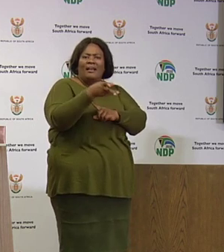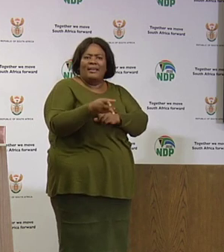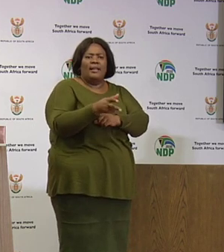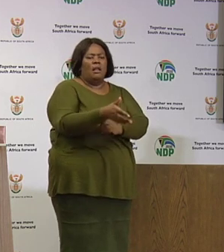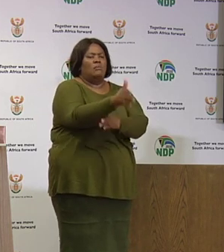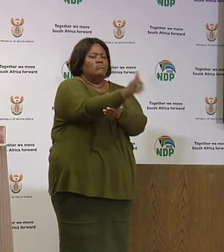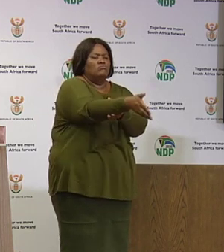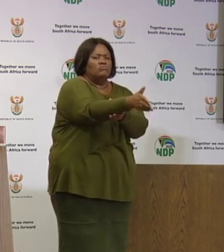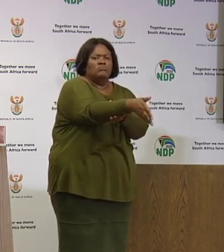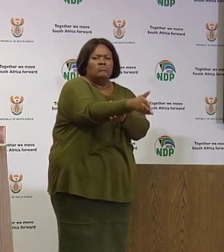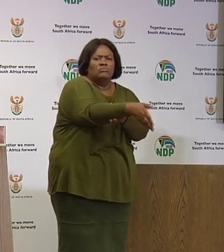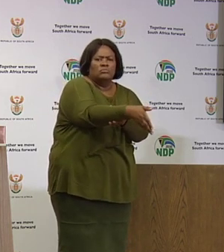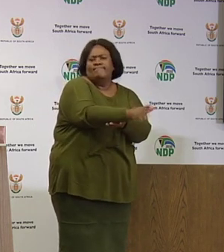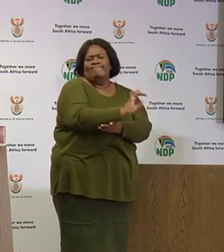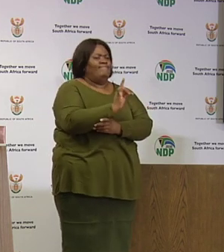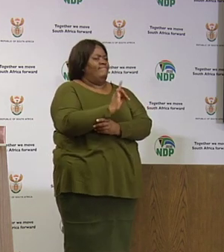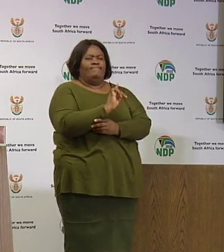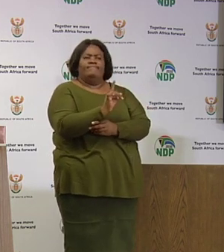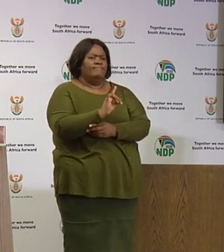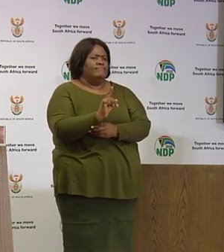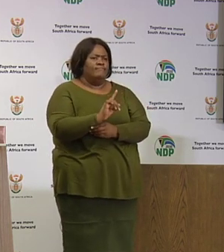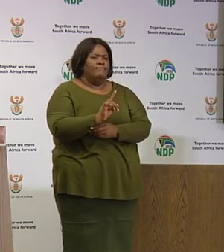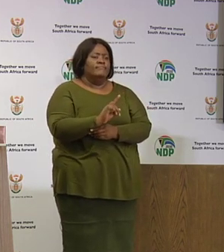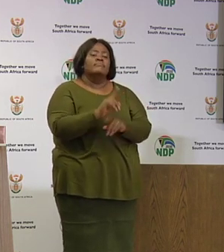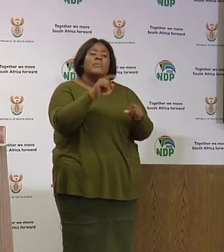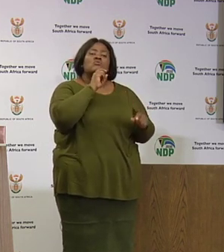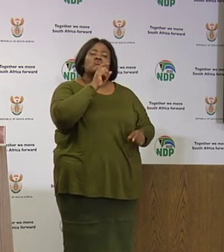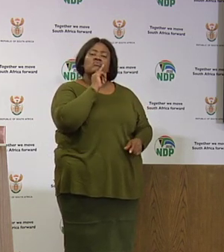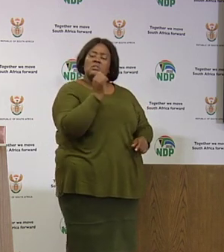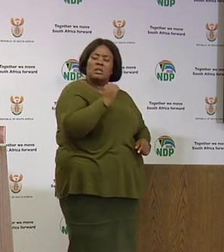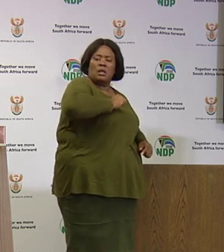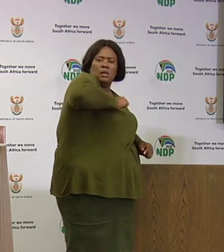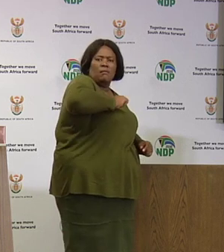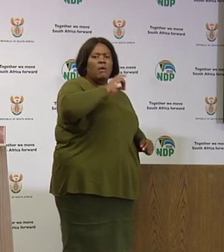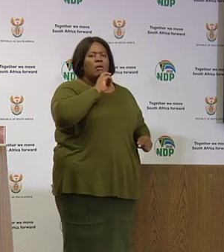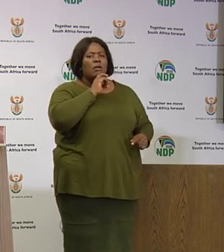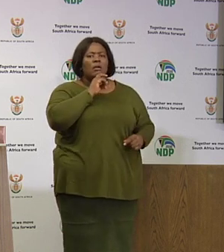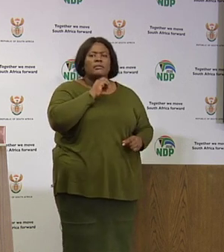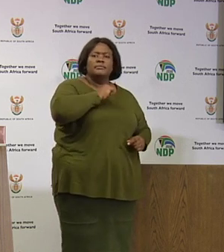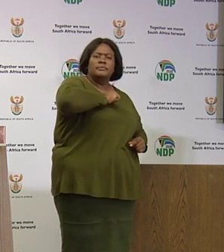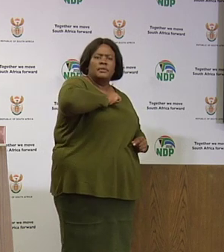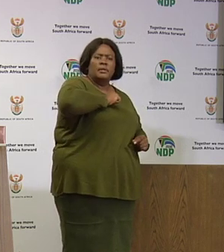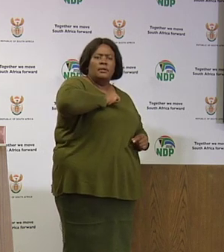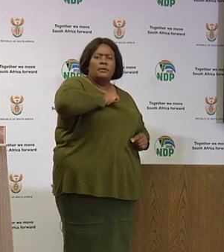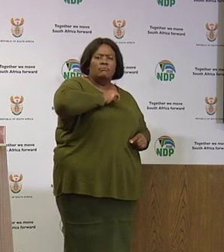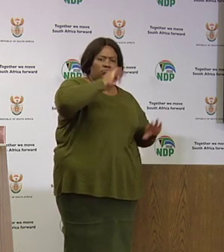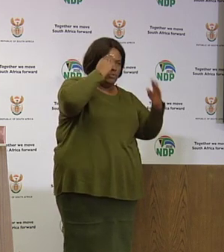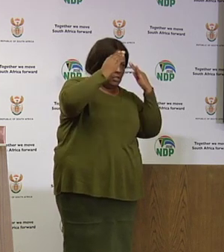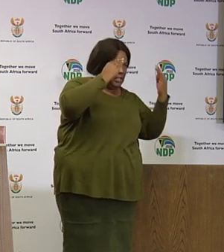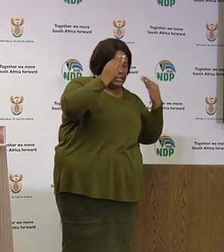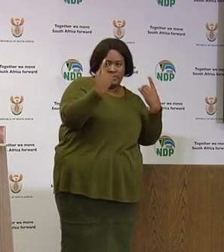handshaking or hand greeting, but let's use elbows to greet so that this